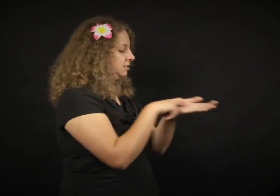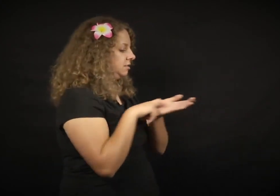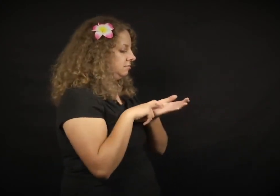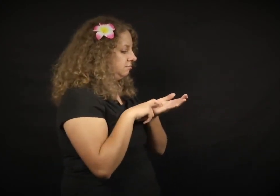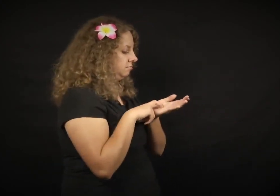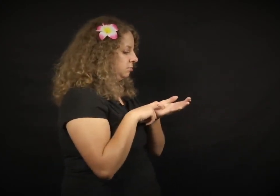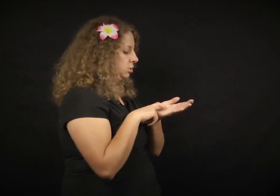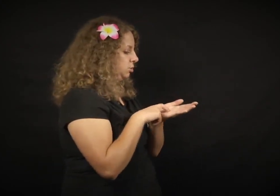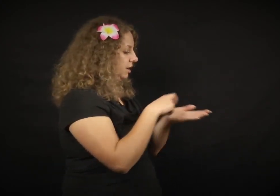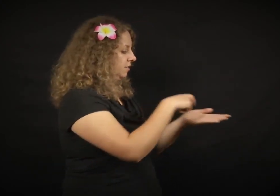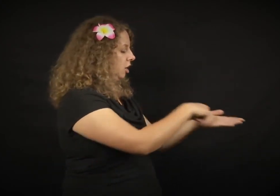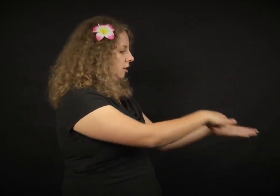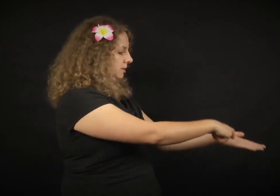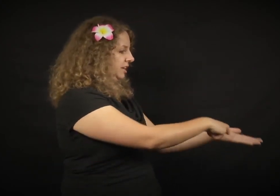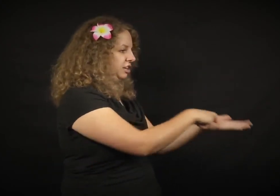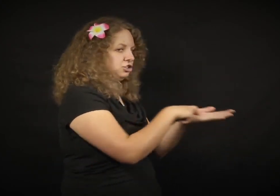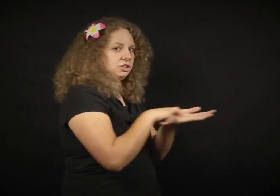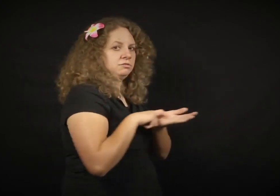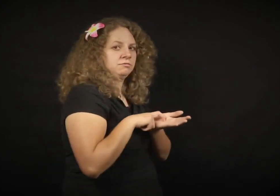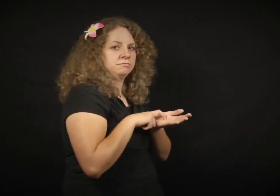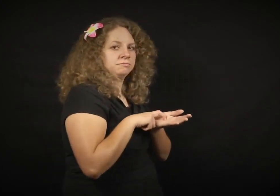insist, you have an obligation,